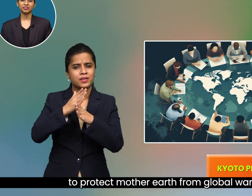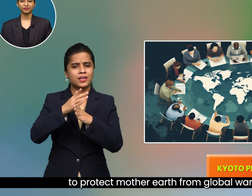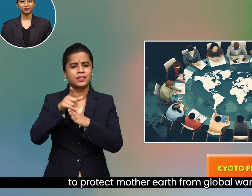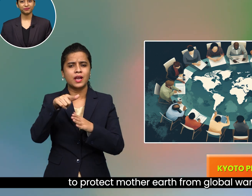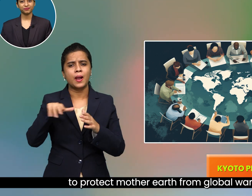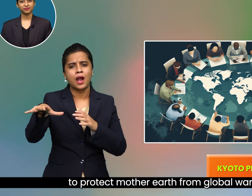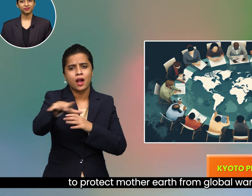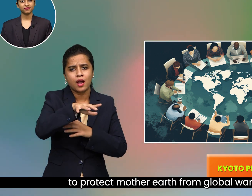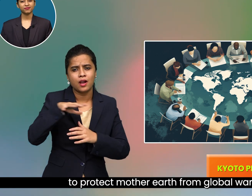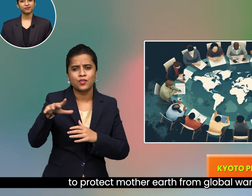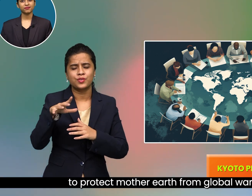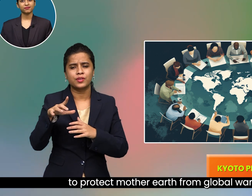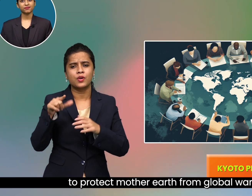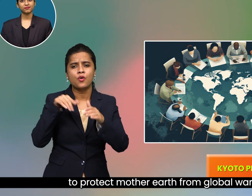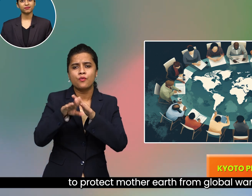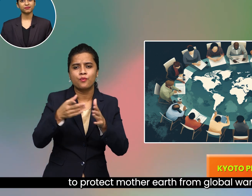warming.